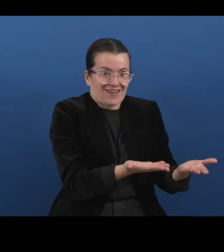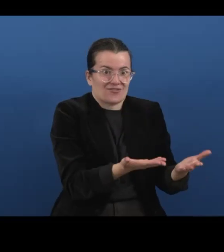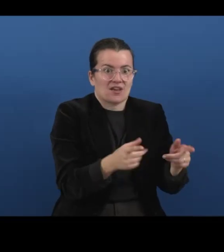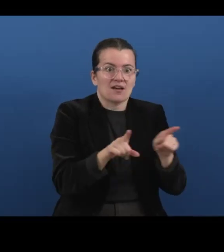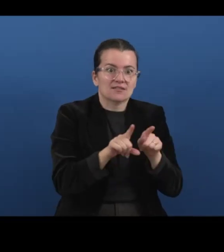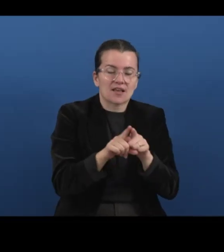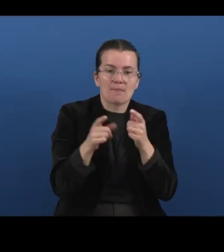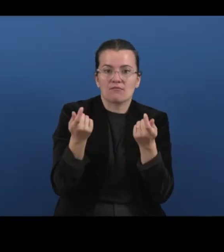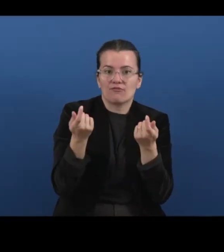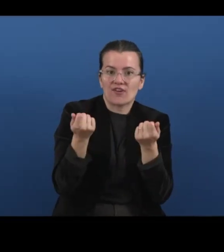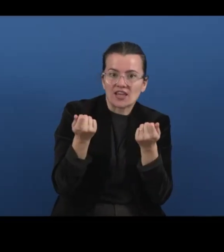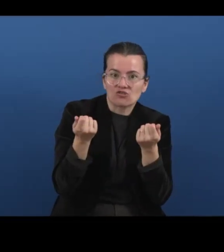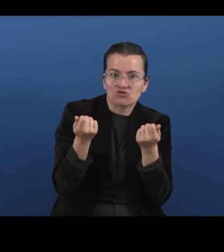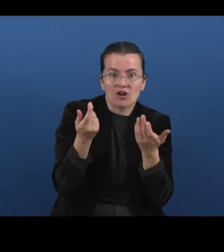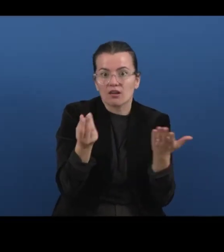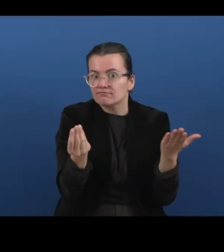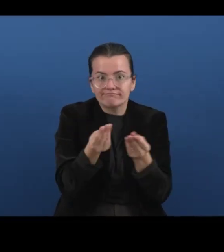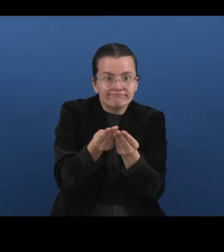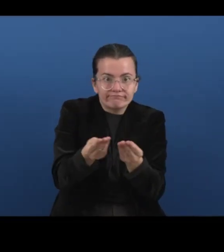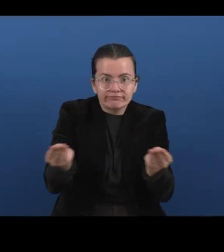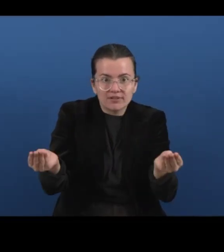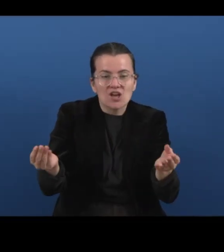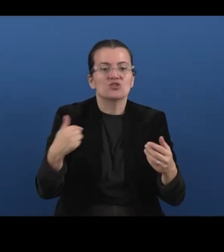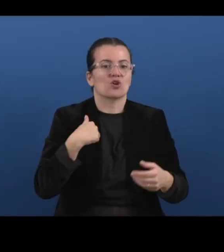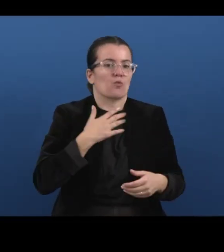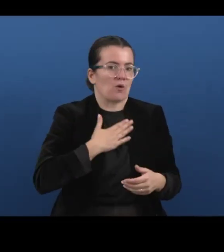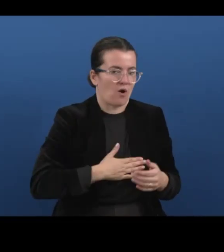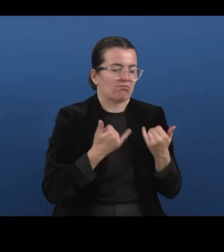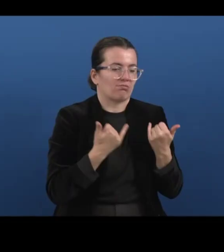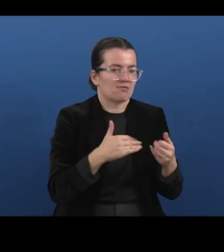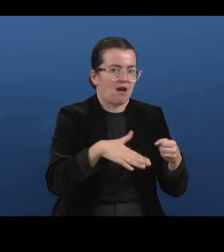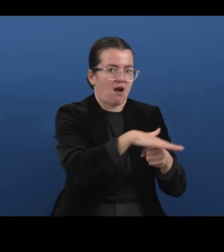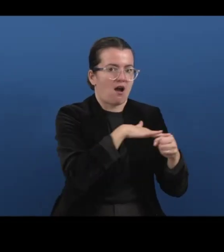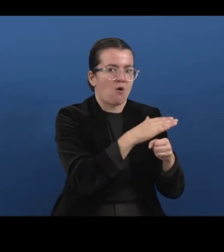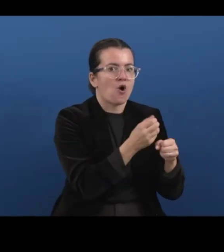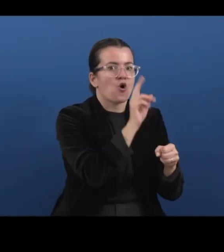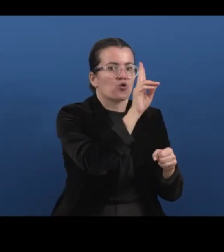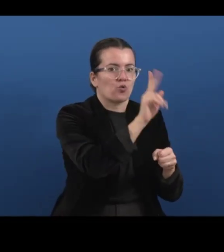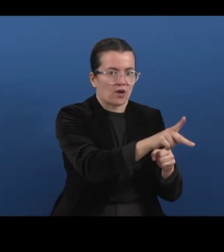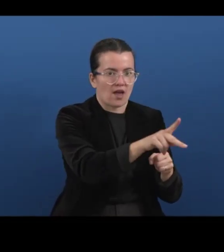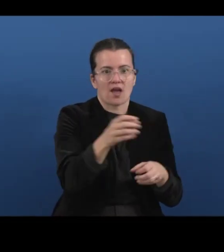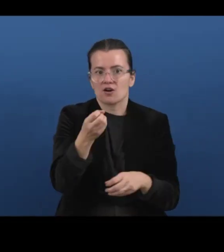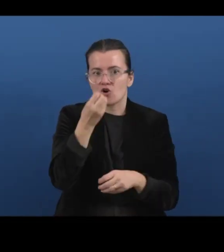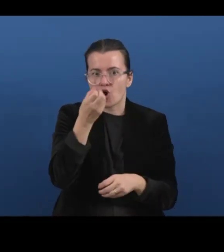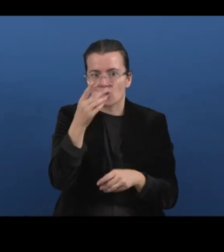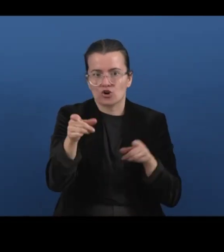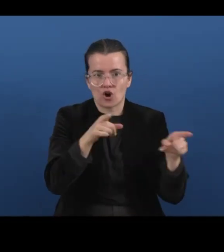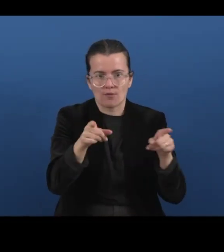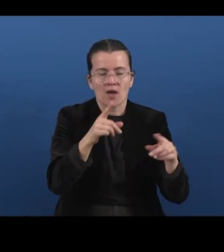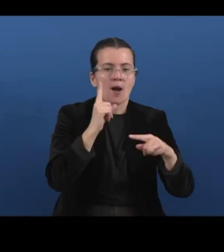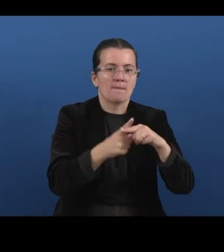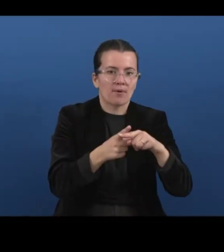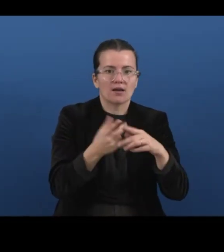carers. We're creating global UK and Hong Kong versions, plus customer versions in the UK and in Hong